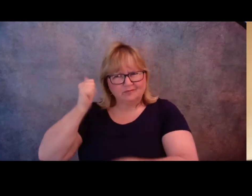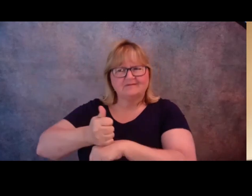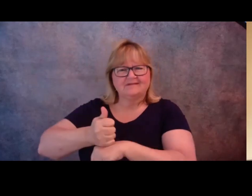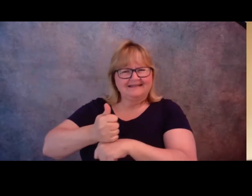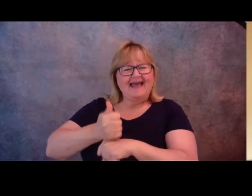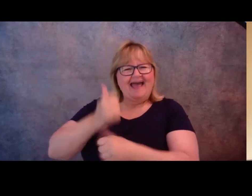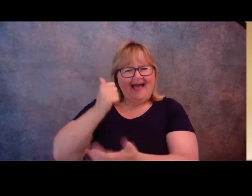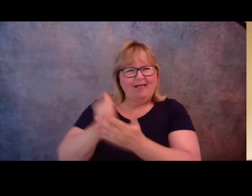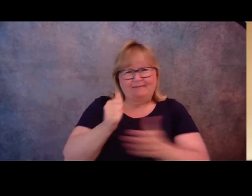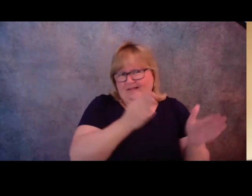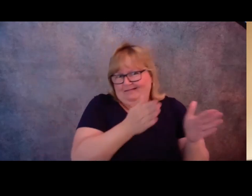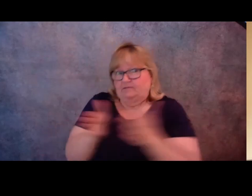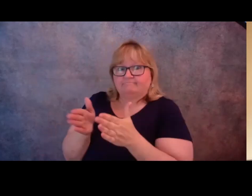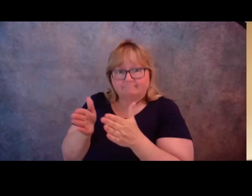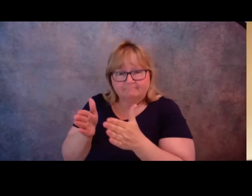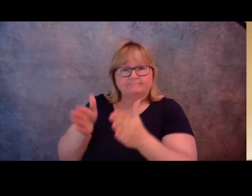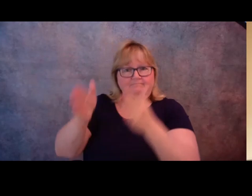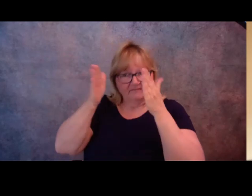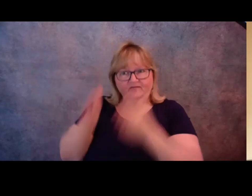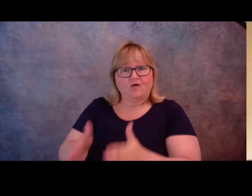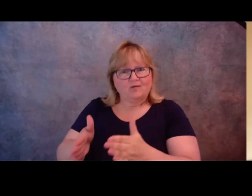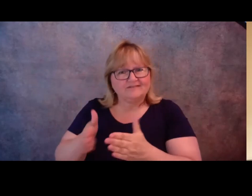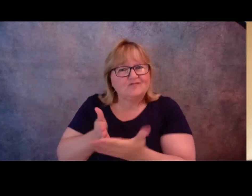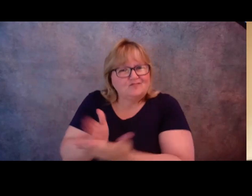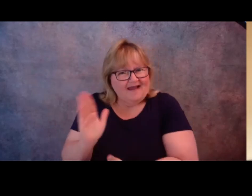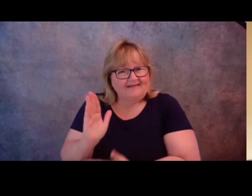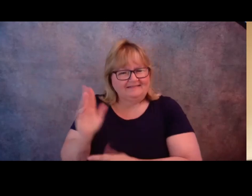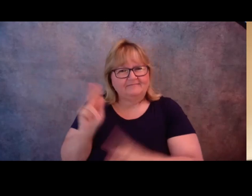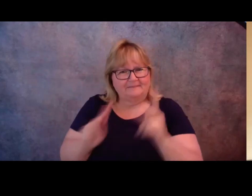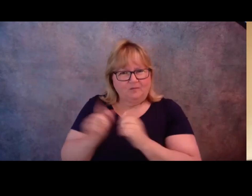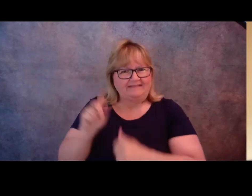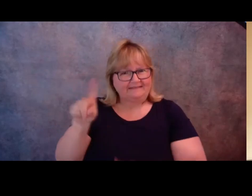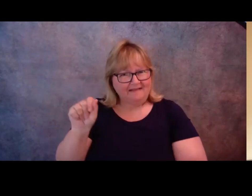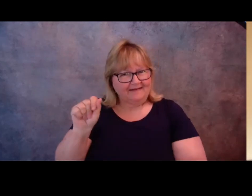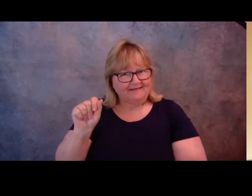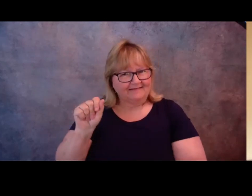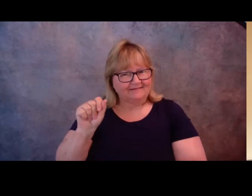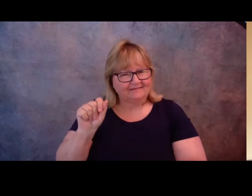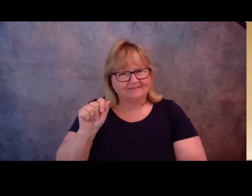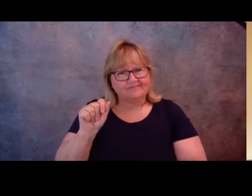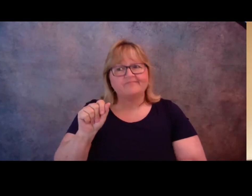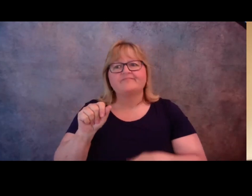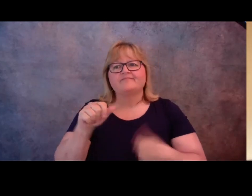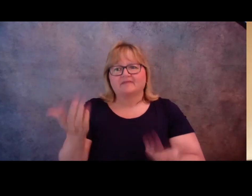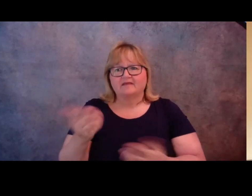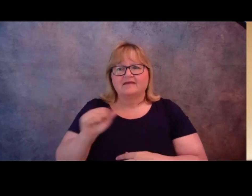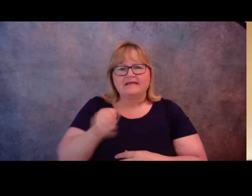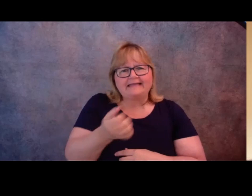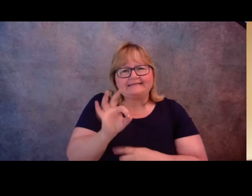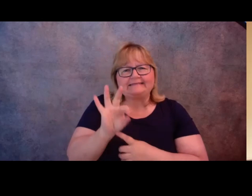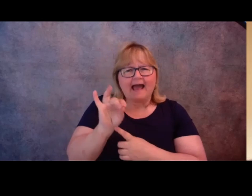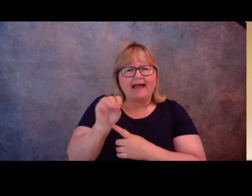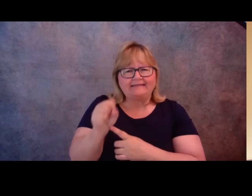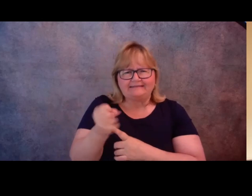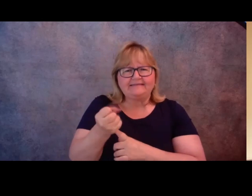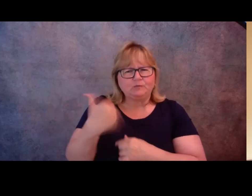shift gears internationally on the rights of persons with disabilities. So the 1990s were